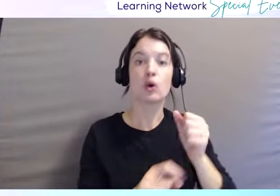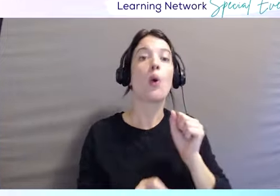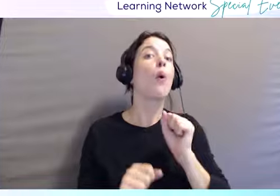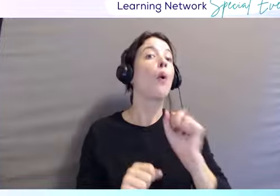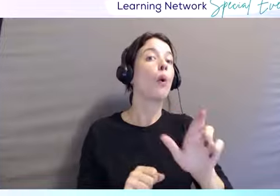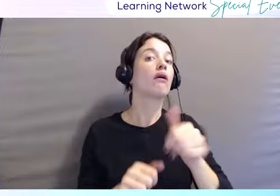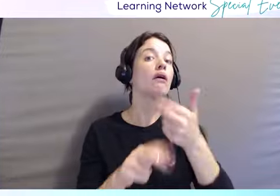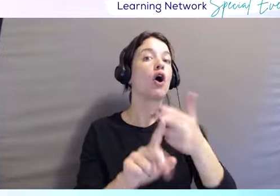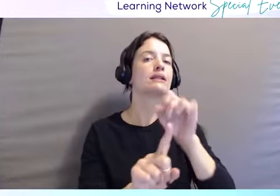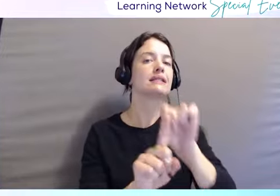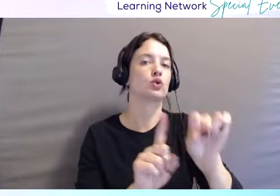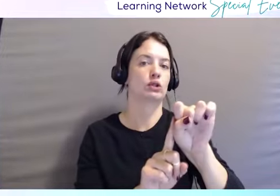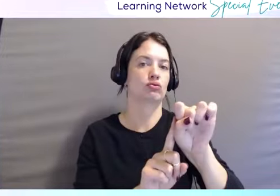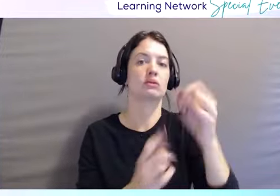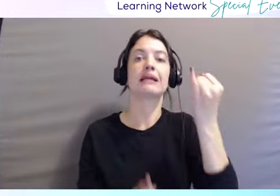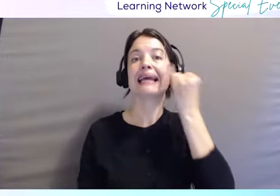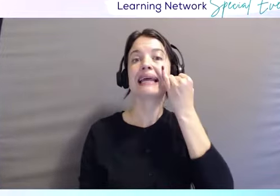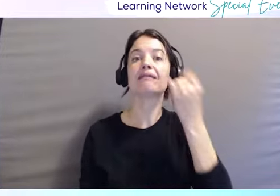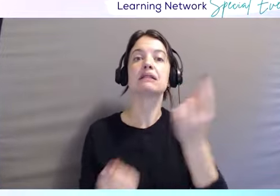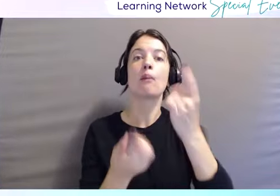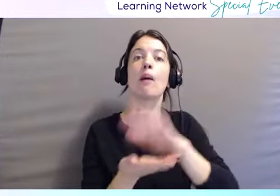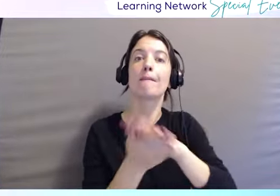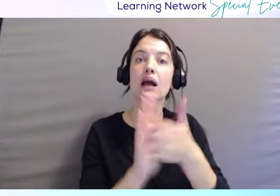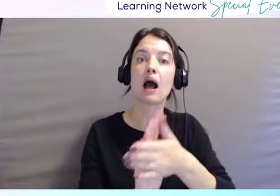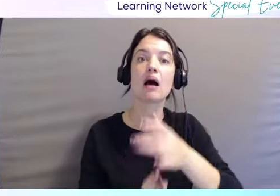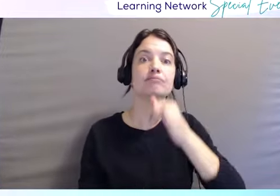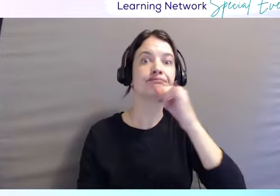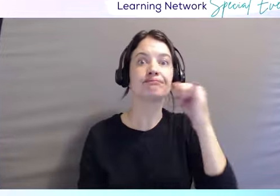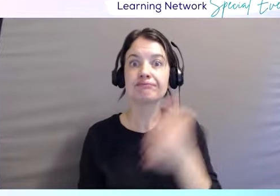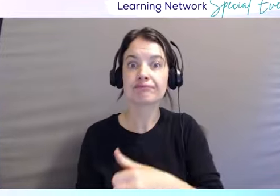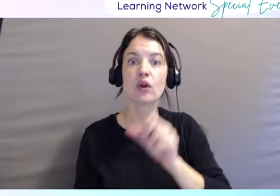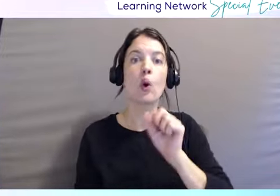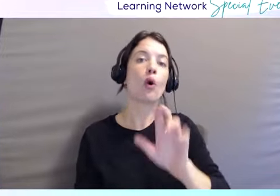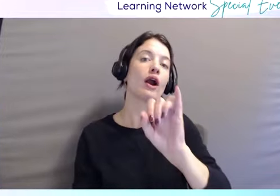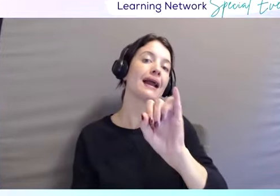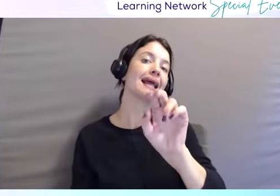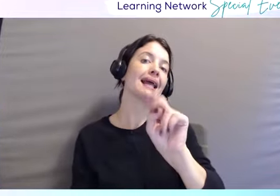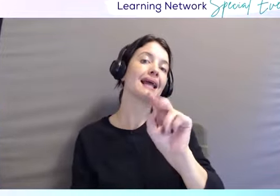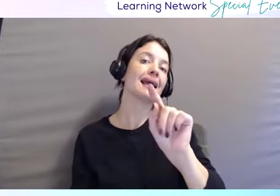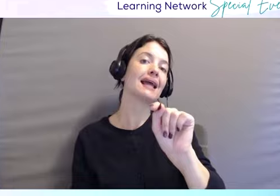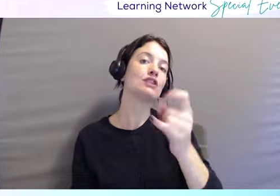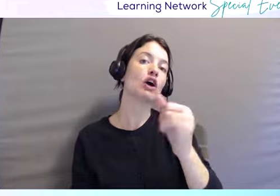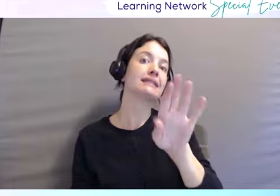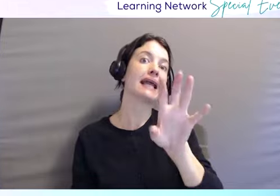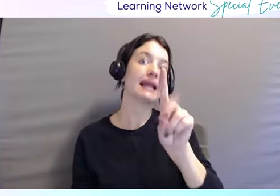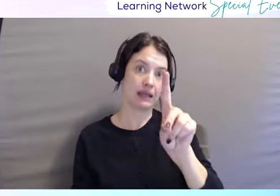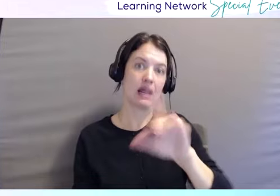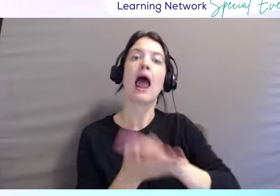somebody might become intoxicated and then become a perpetrator, or that they might have their own adverse